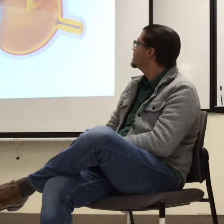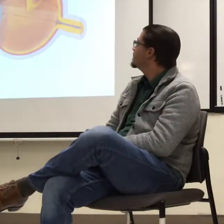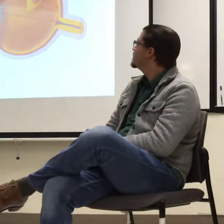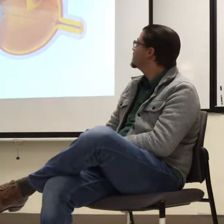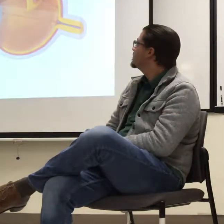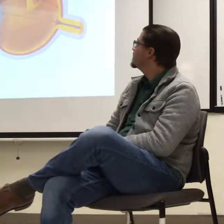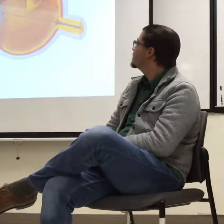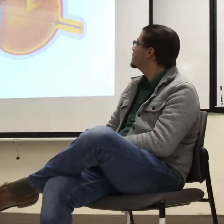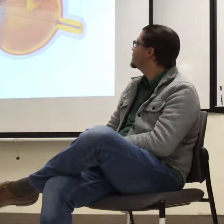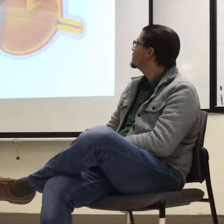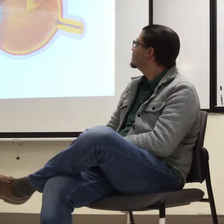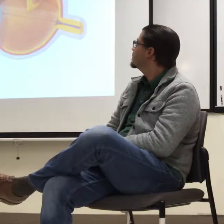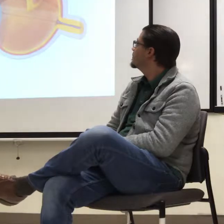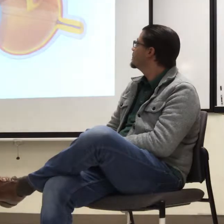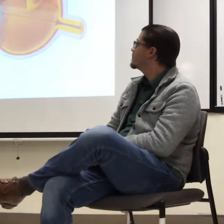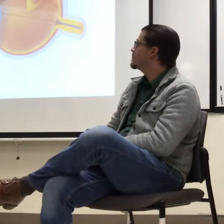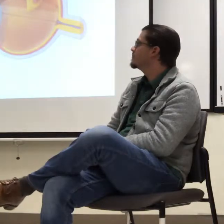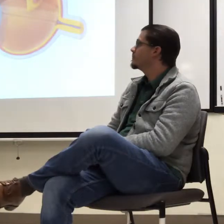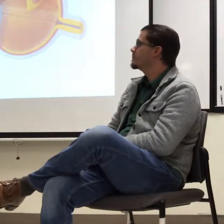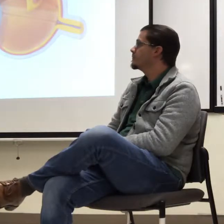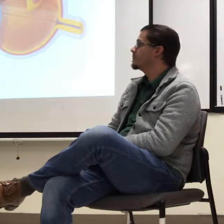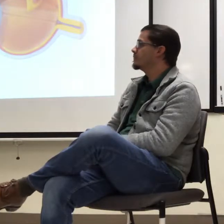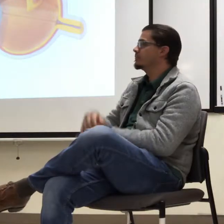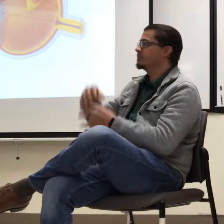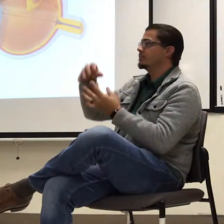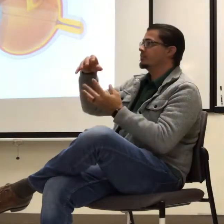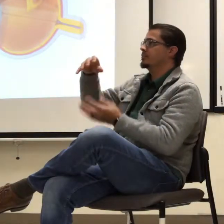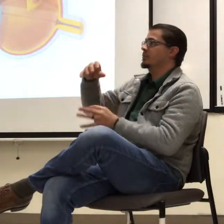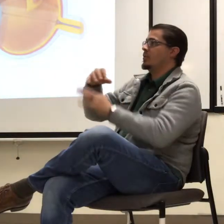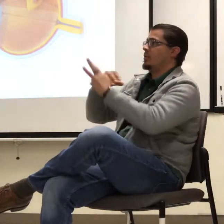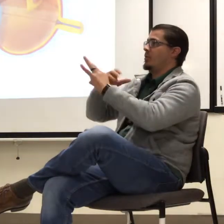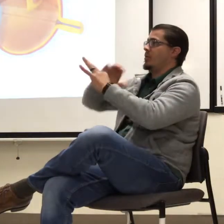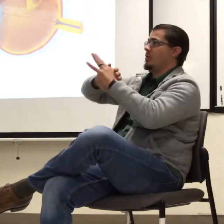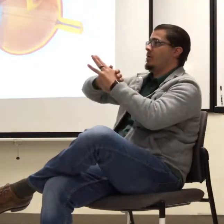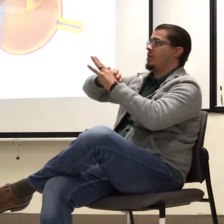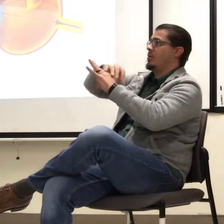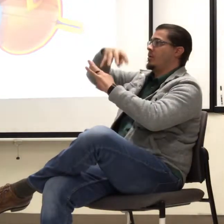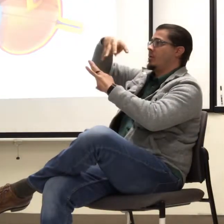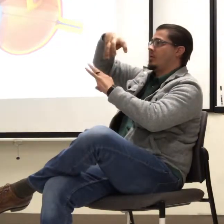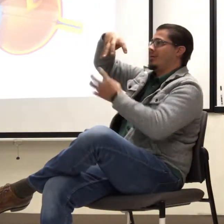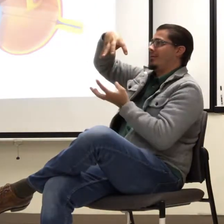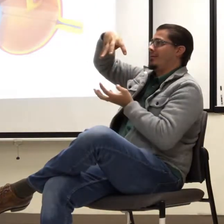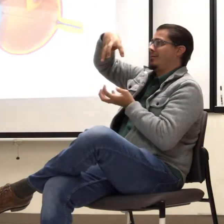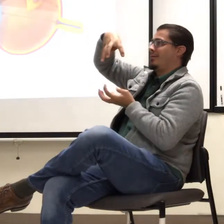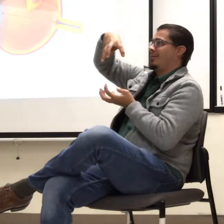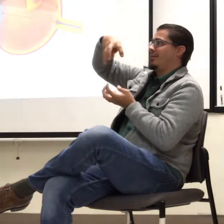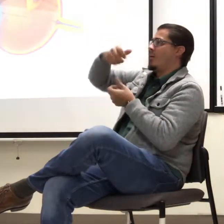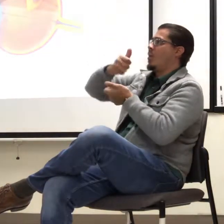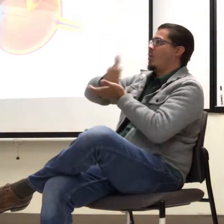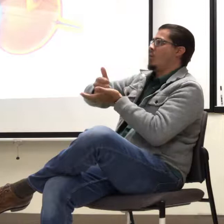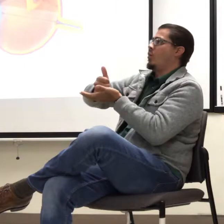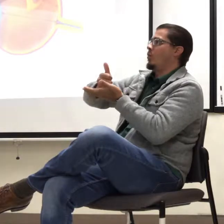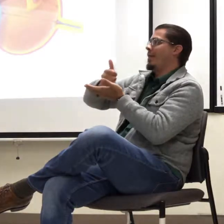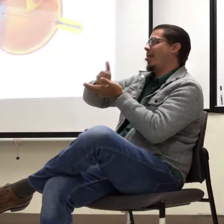Okay, so those lines holding the lens, suspensory ligaments.